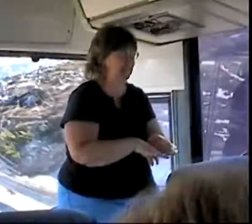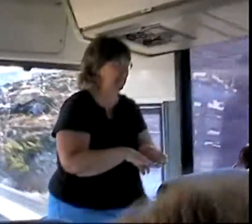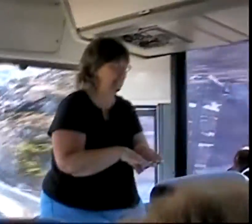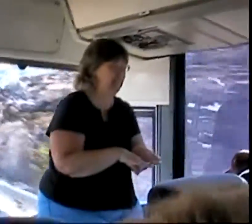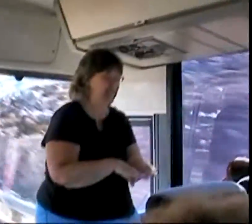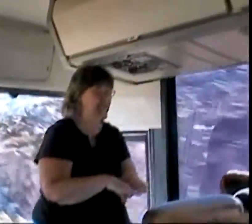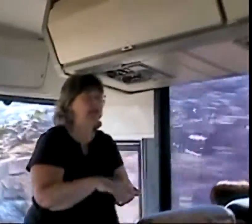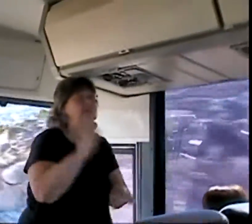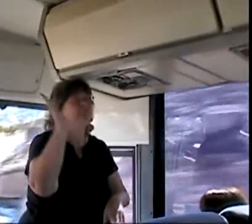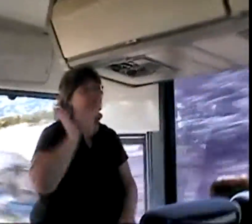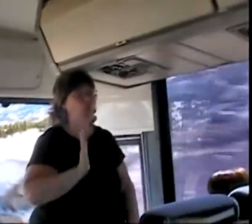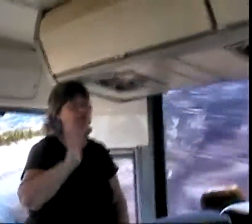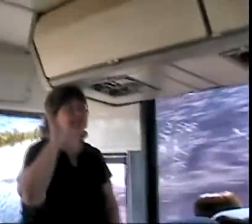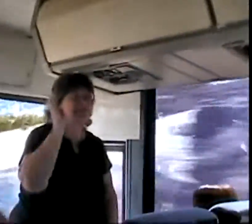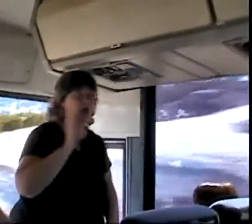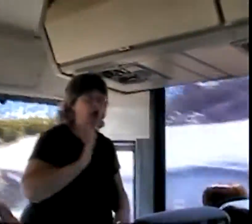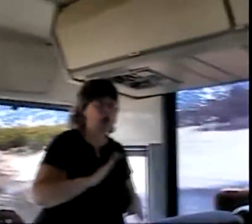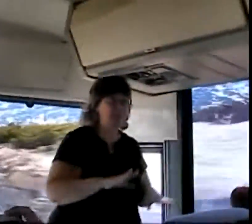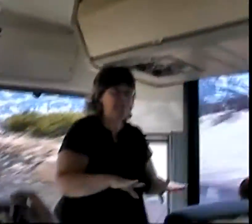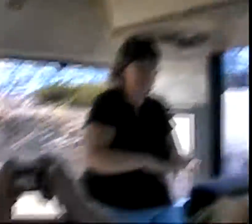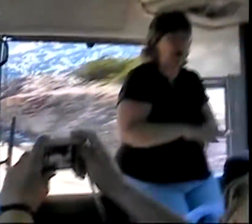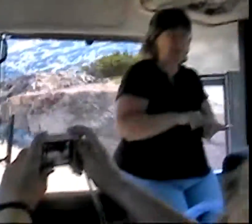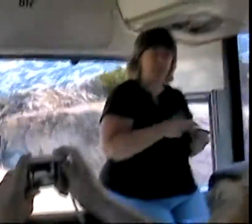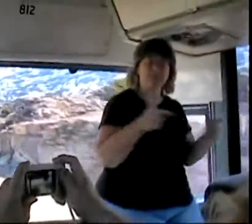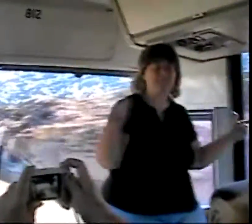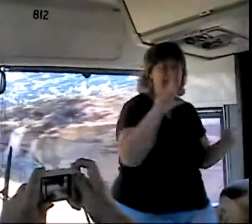Once upon a time, the bottom of a great lake.